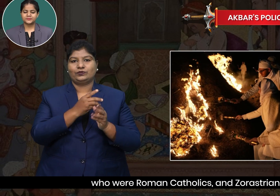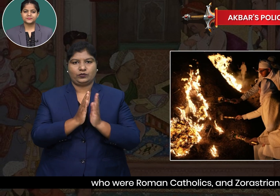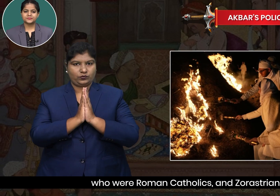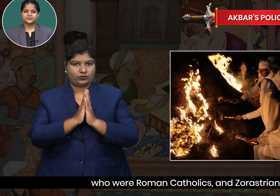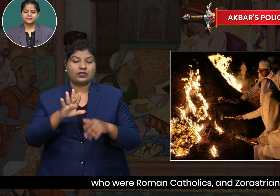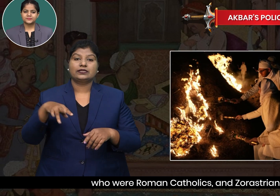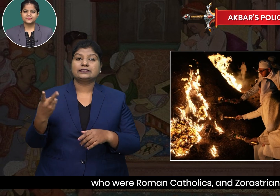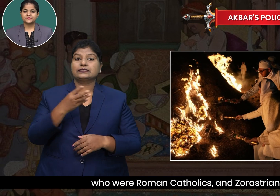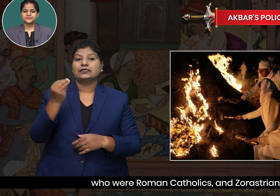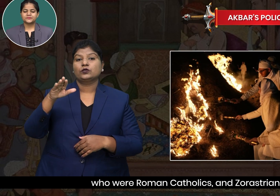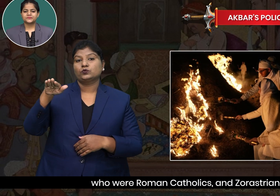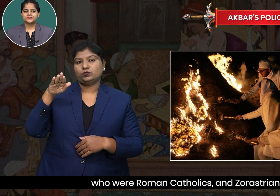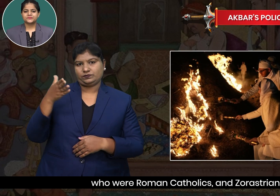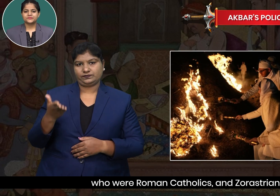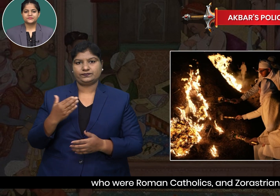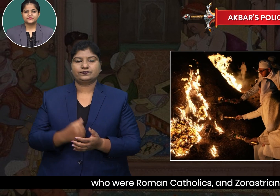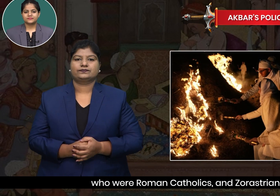Zoroastrians.